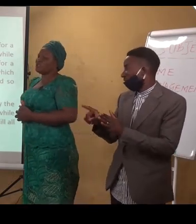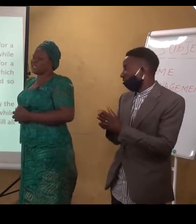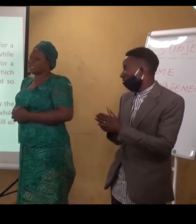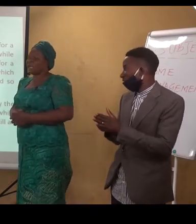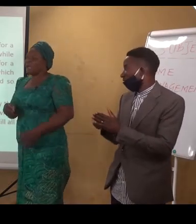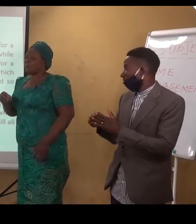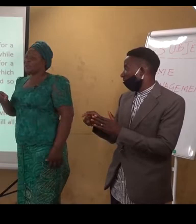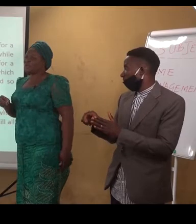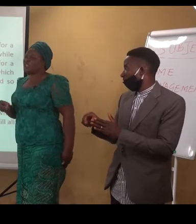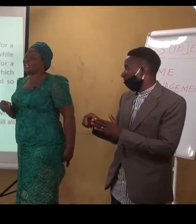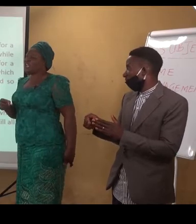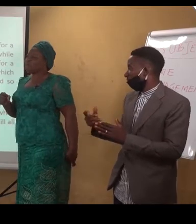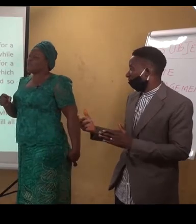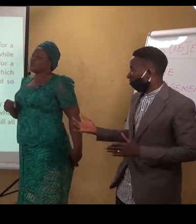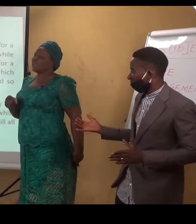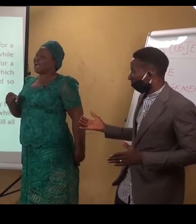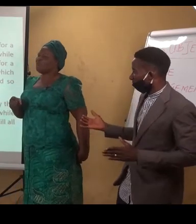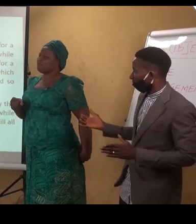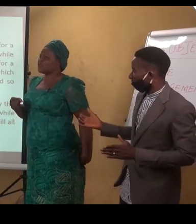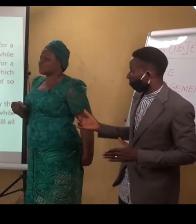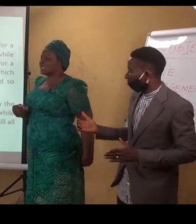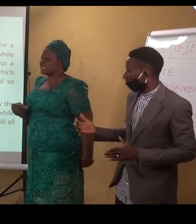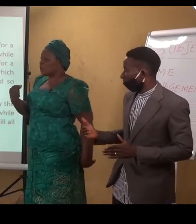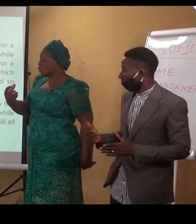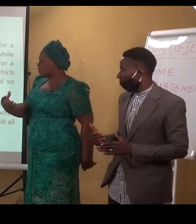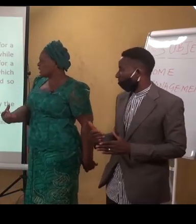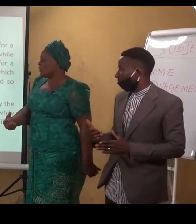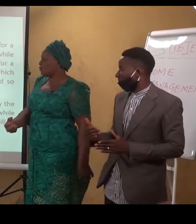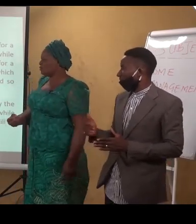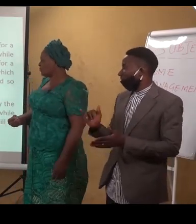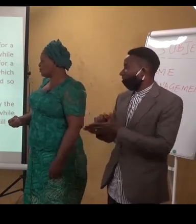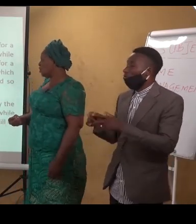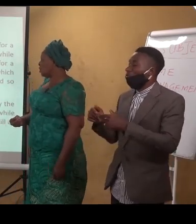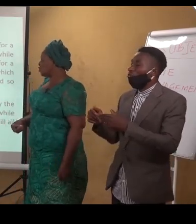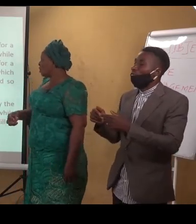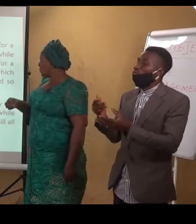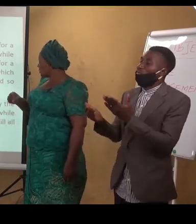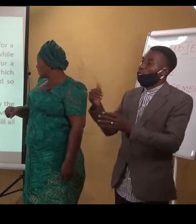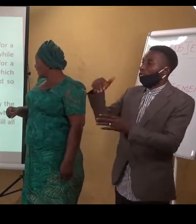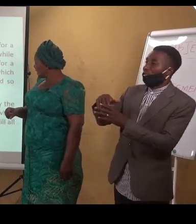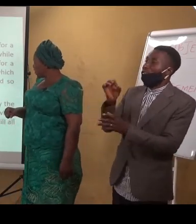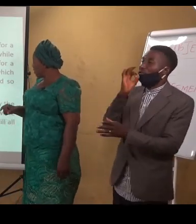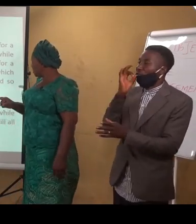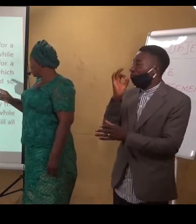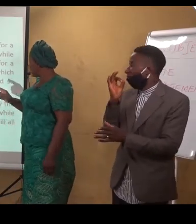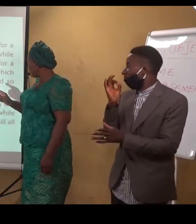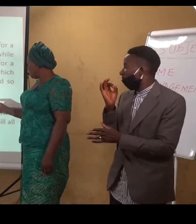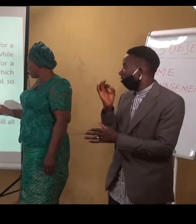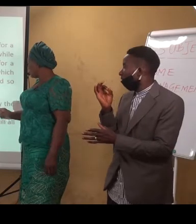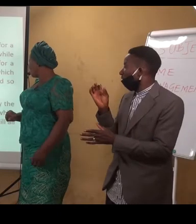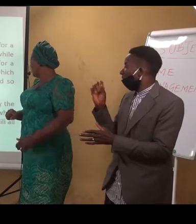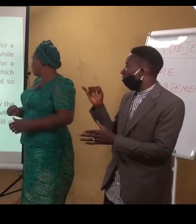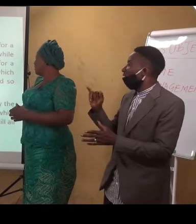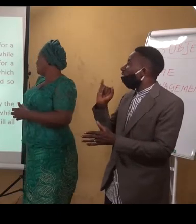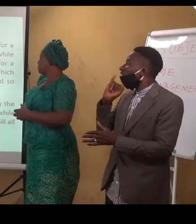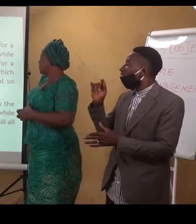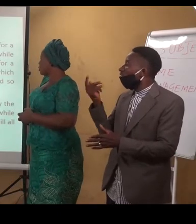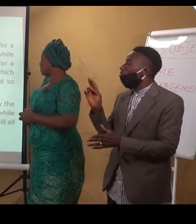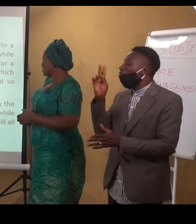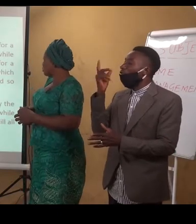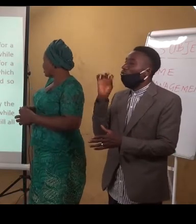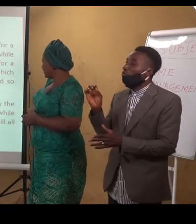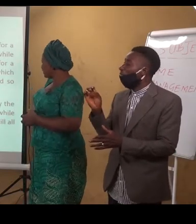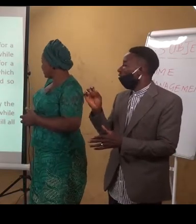by pathogenic? Pathogenic means what? Harmful substances that goes along with food. So pasteurization is the use of heat to kill only